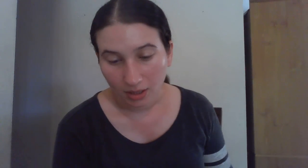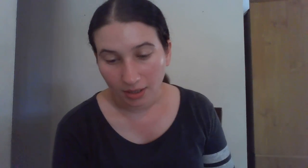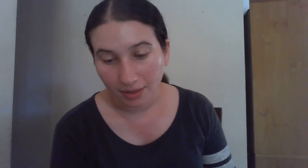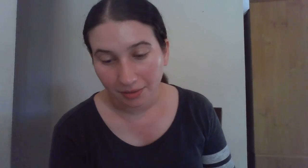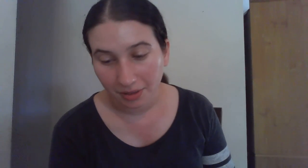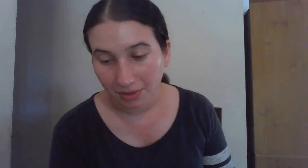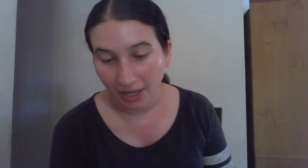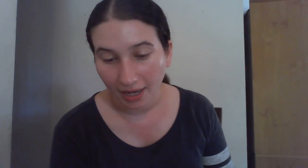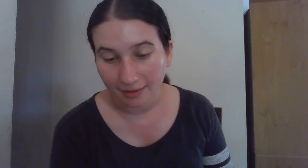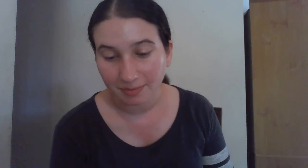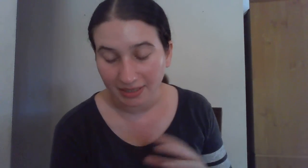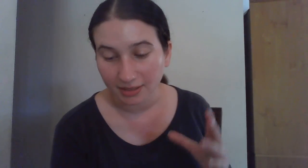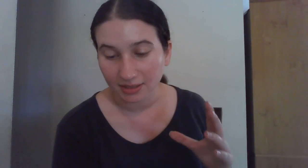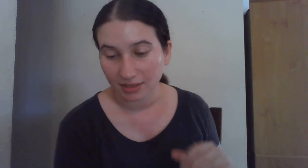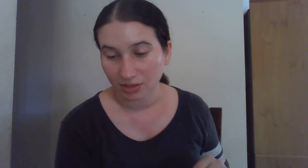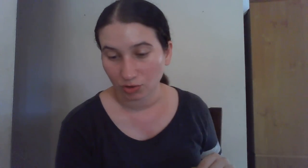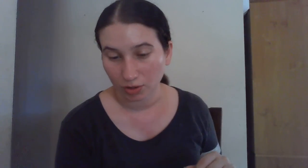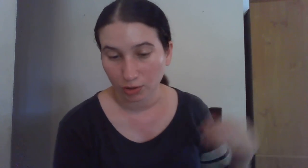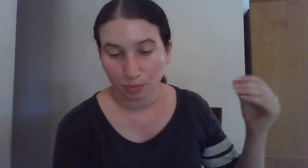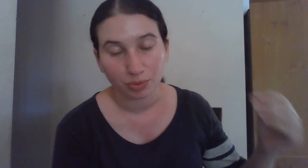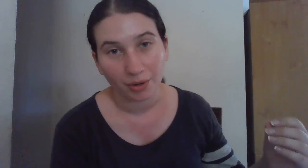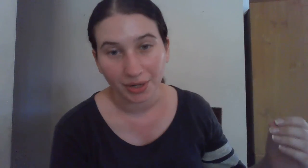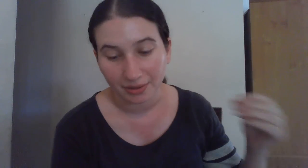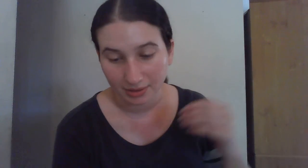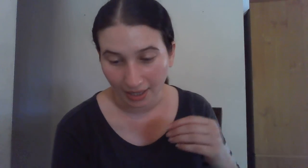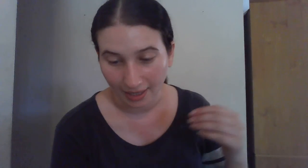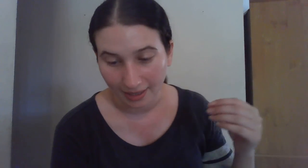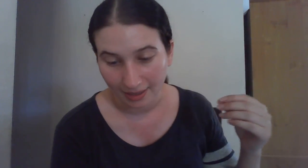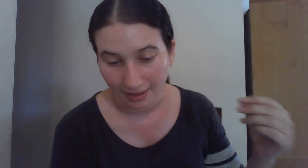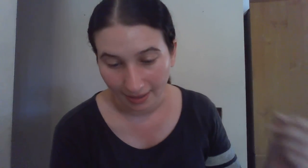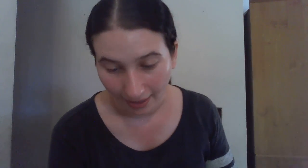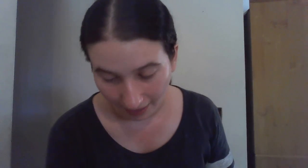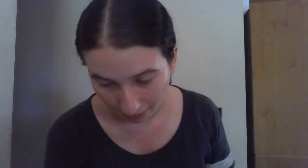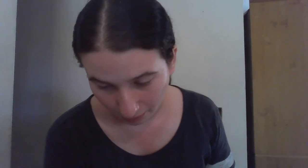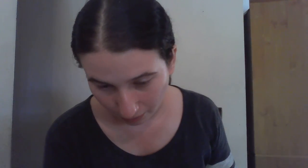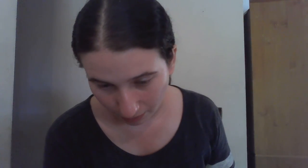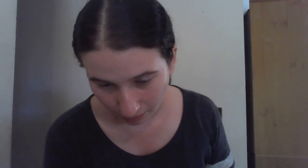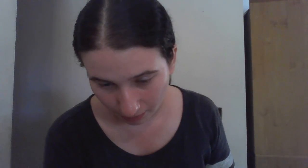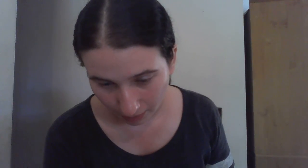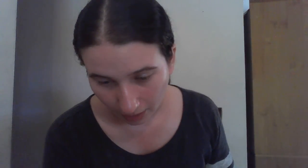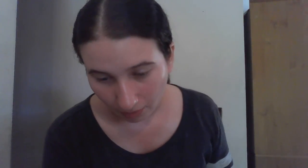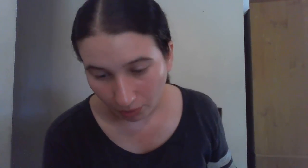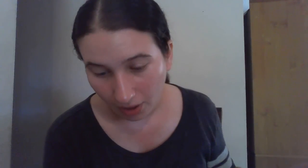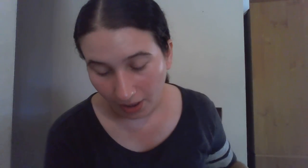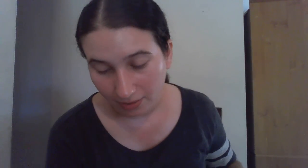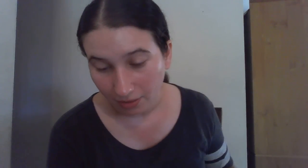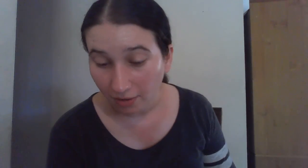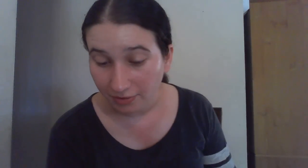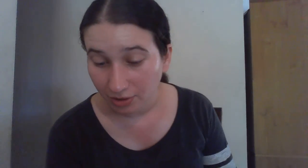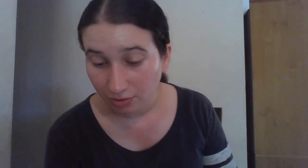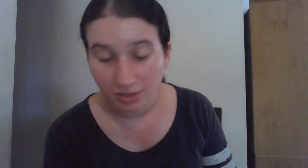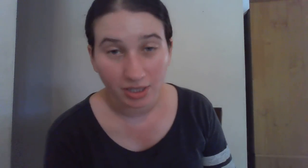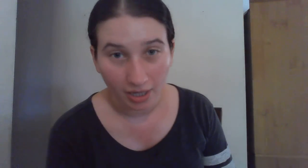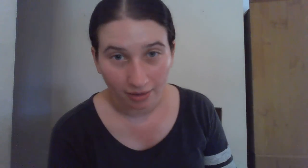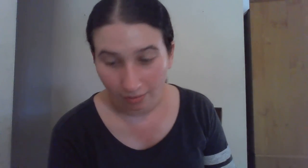And now here we have basic sentence structure, pronouns and nouns. Pronouns are often used together